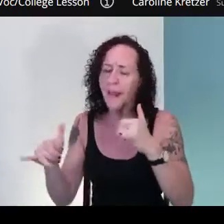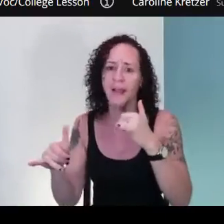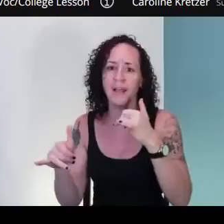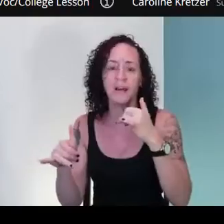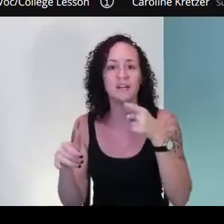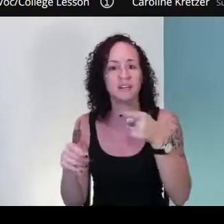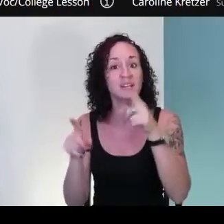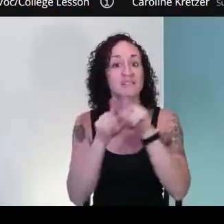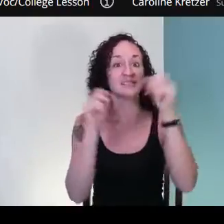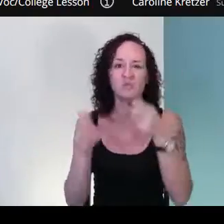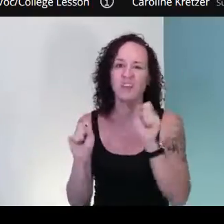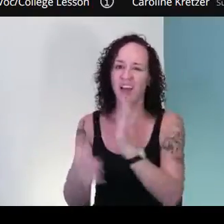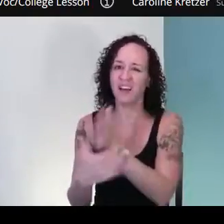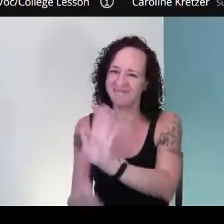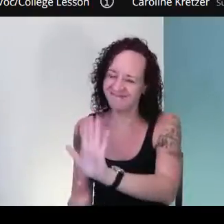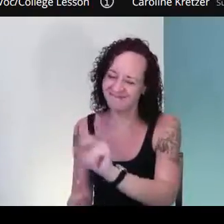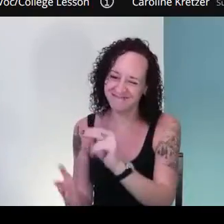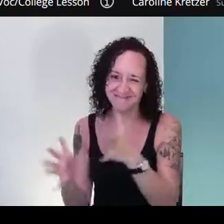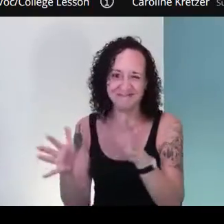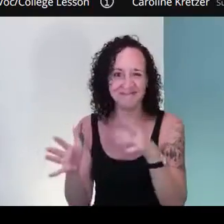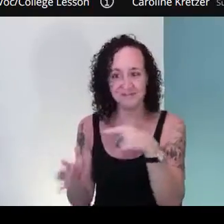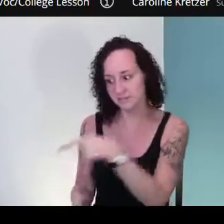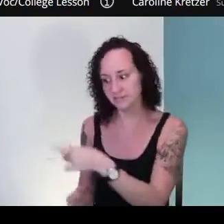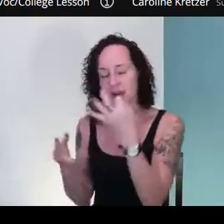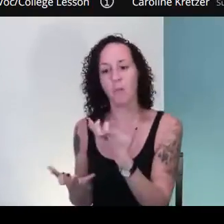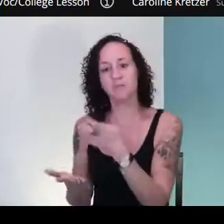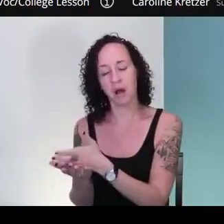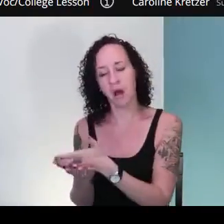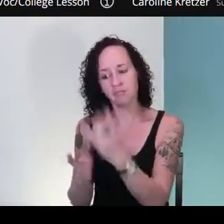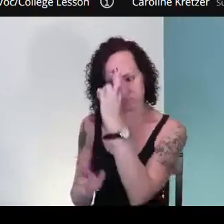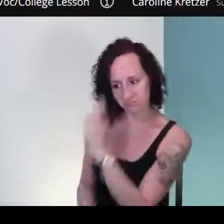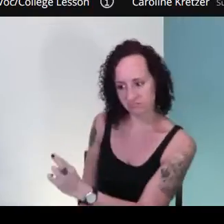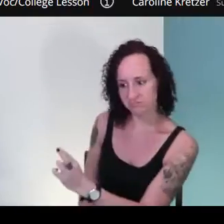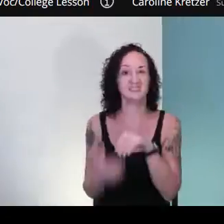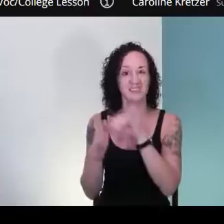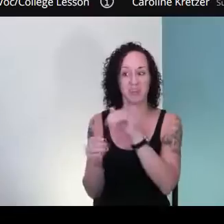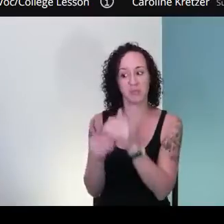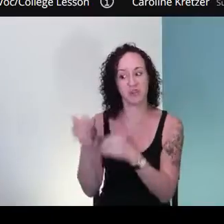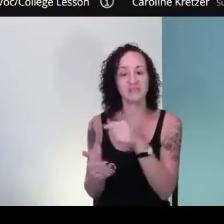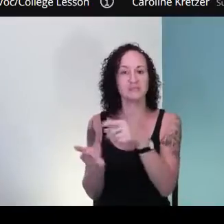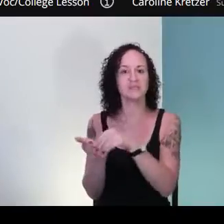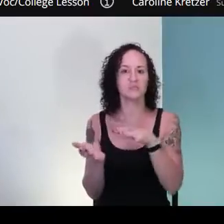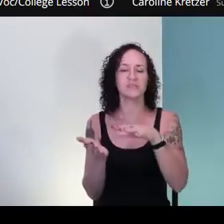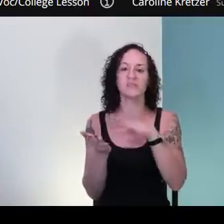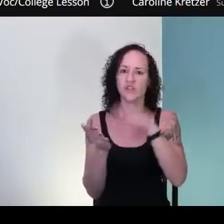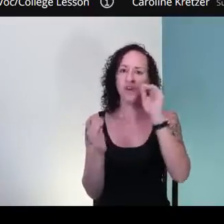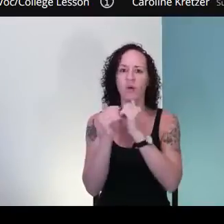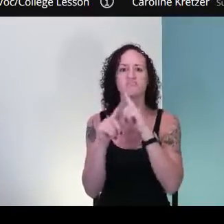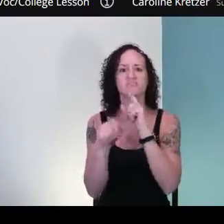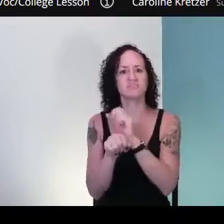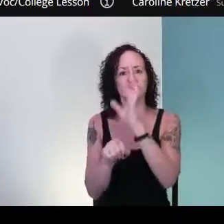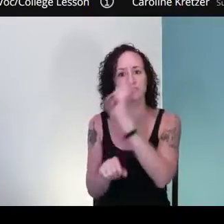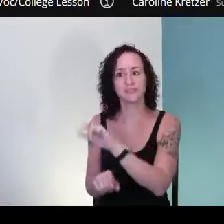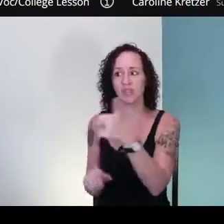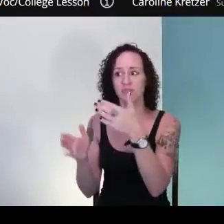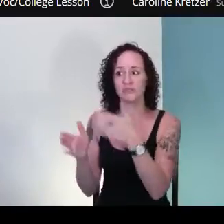other student. However, the other student starts begging the other student, come on, you said you would play. As a teacher, you need to interrupt the situation